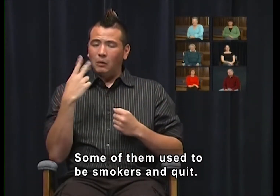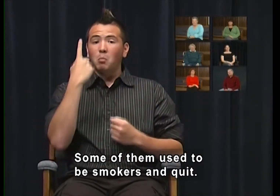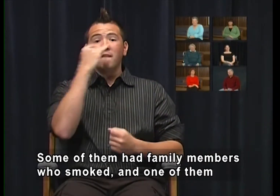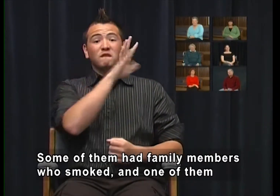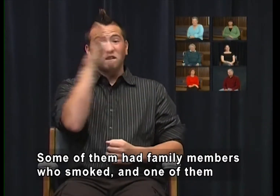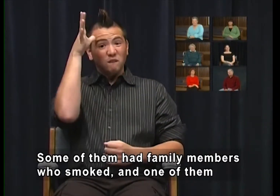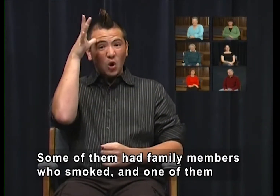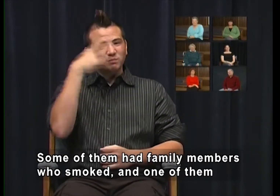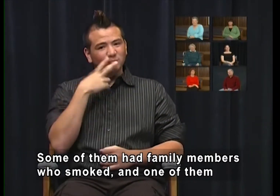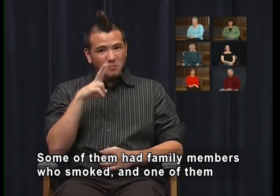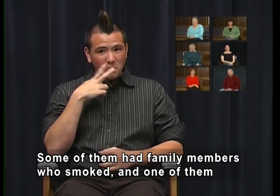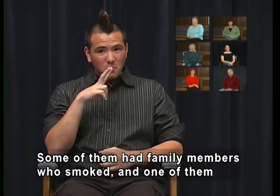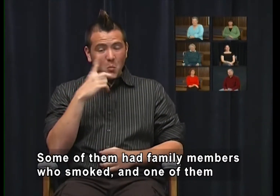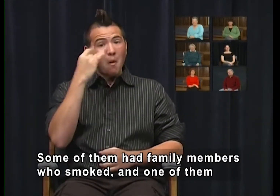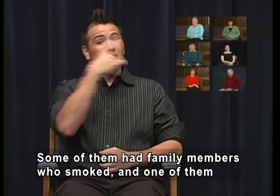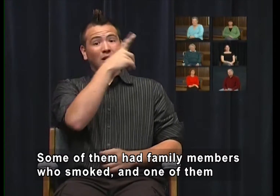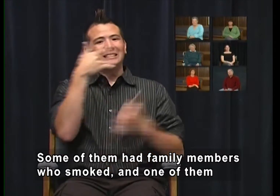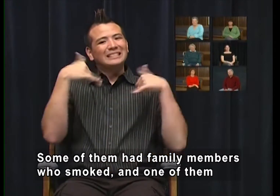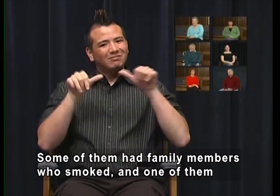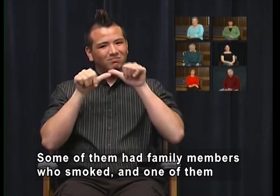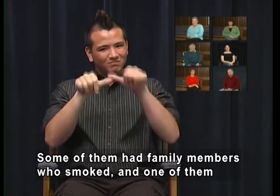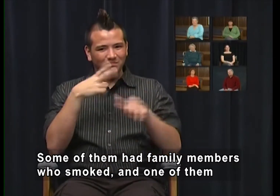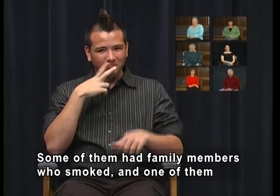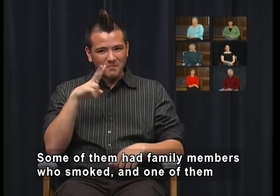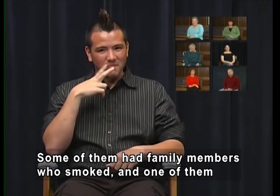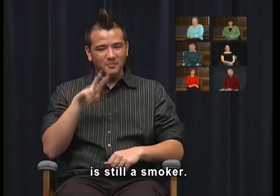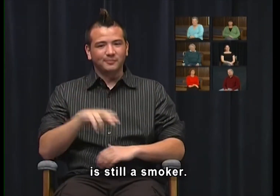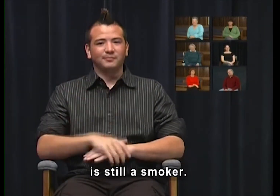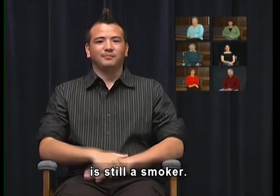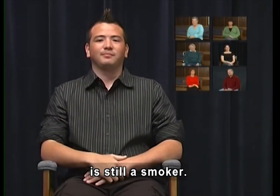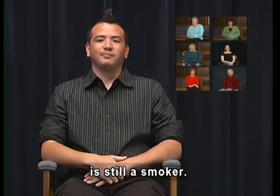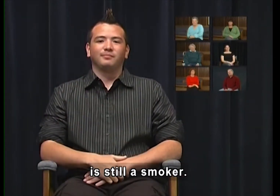Some of them had family members who smoked, and one of them is still a smoker.